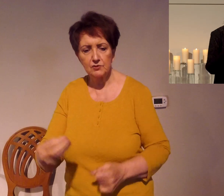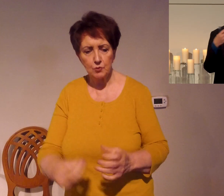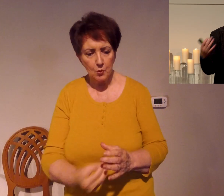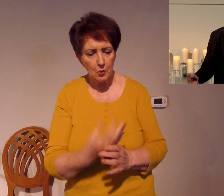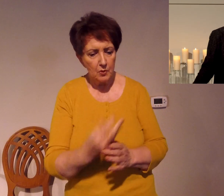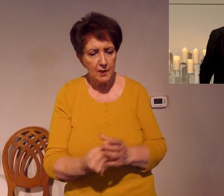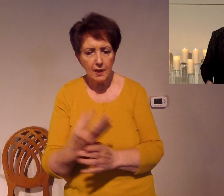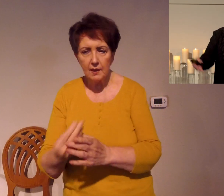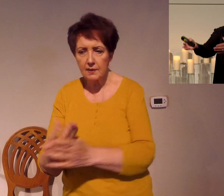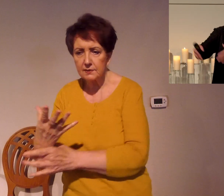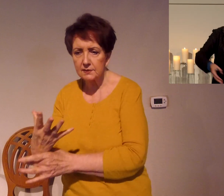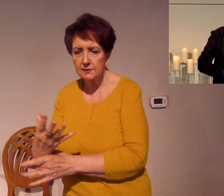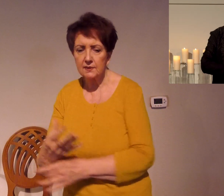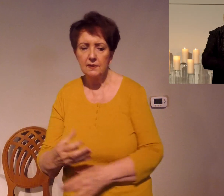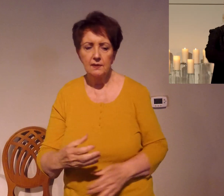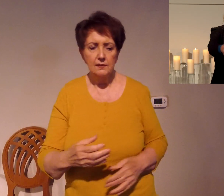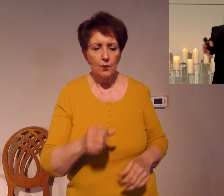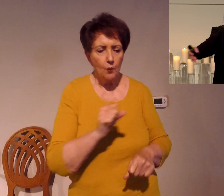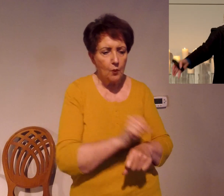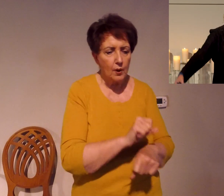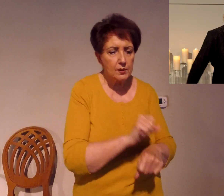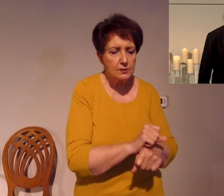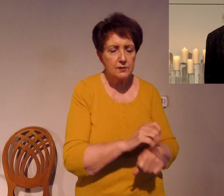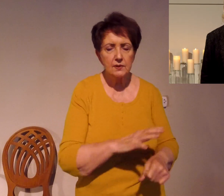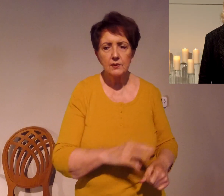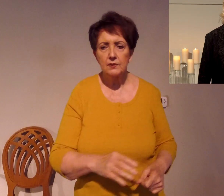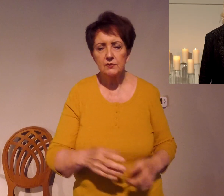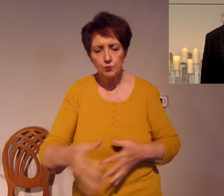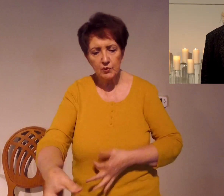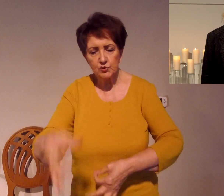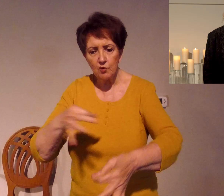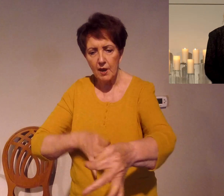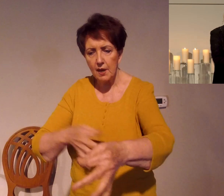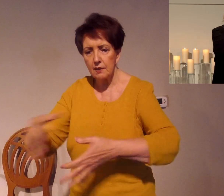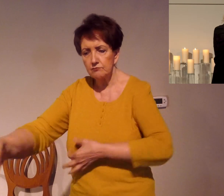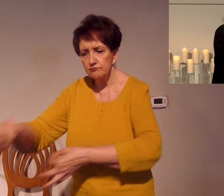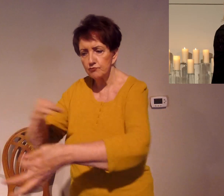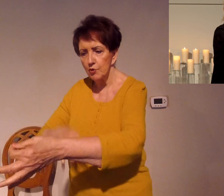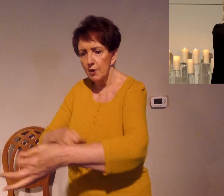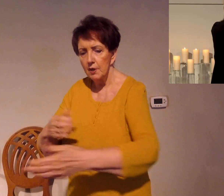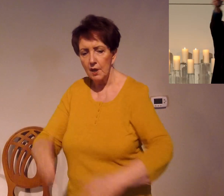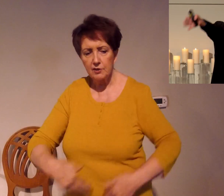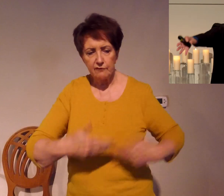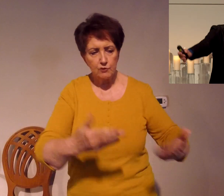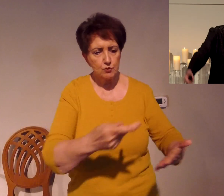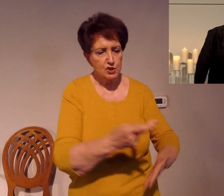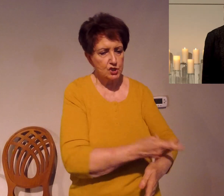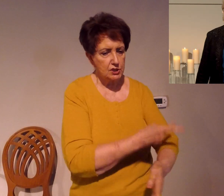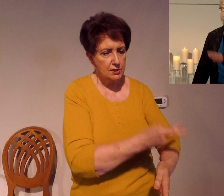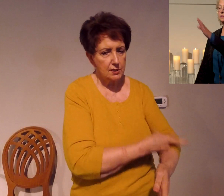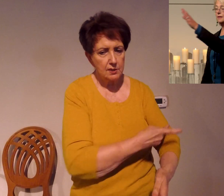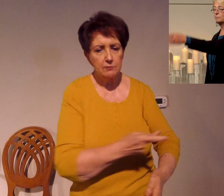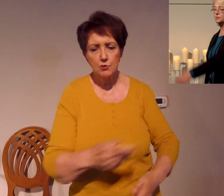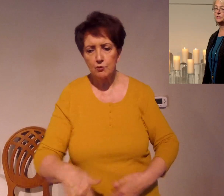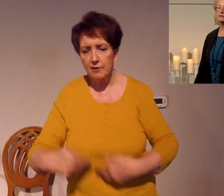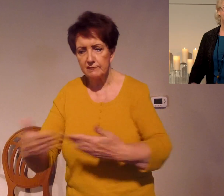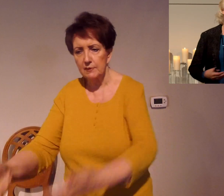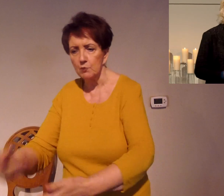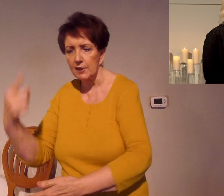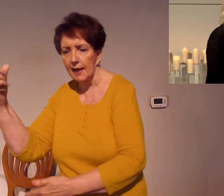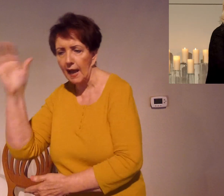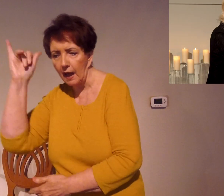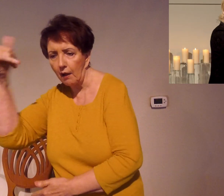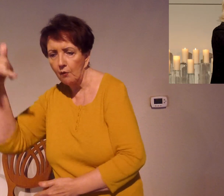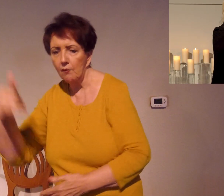things, and we carried them around and we traded them and we bartered them. And, you know, I gave you a sheep and you gave somebody else a cow, and then that person gave